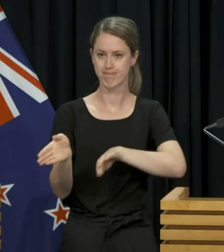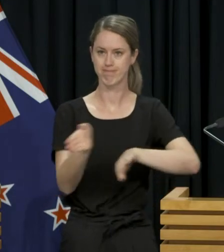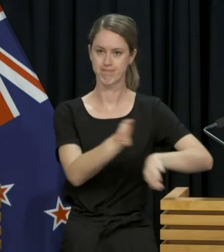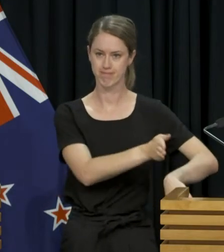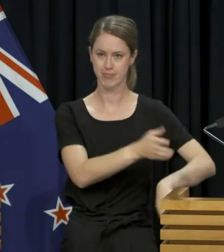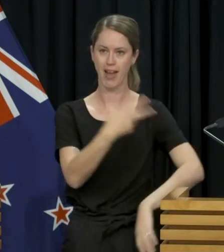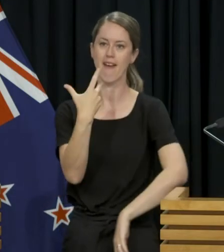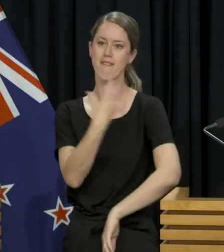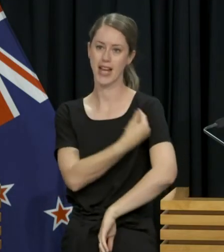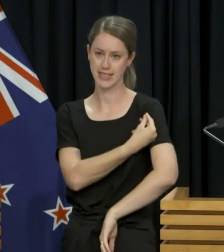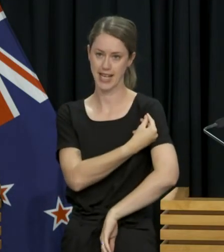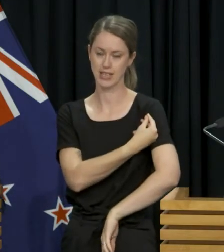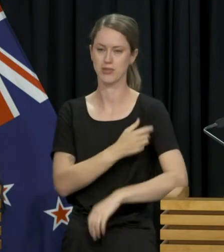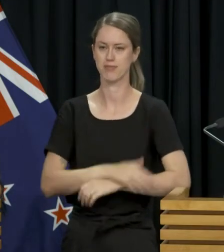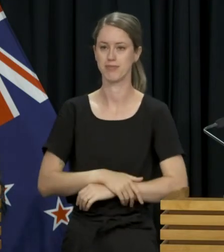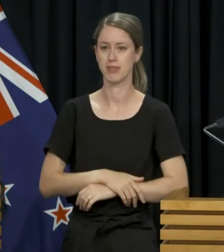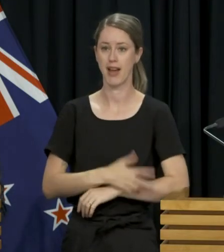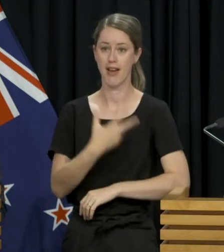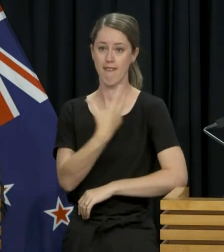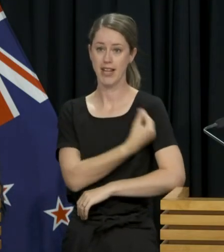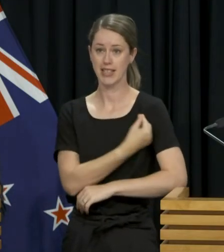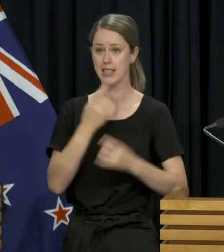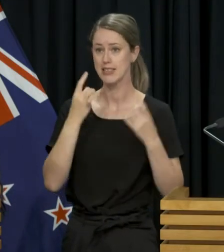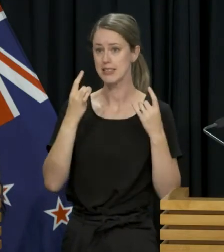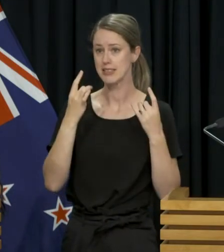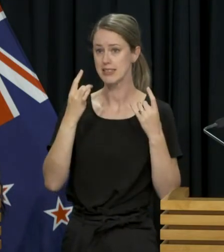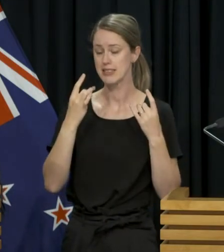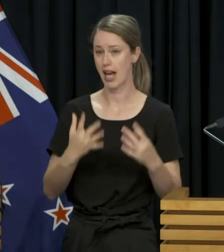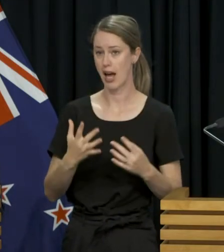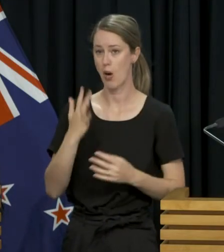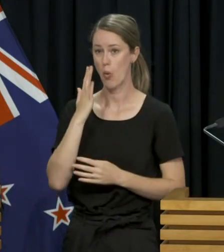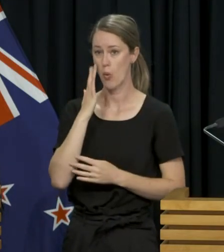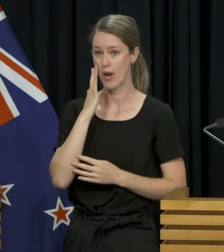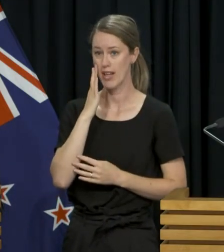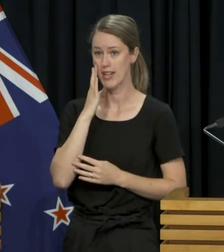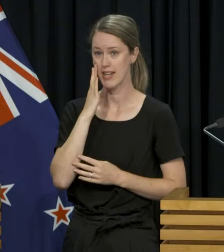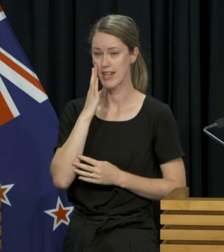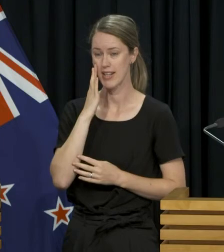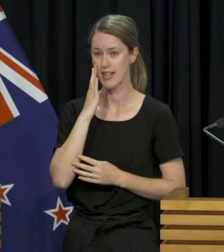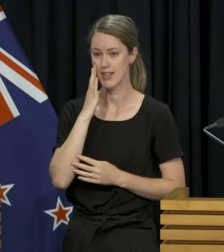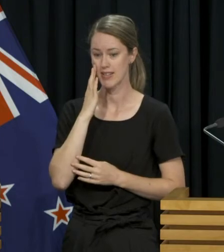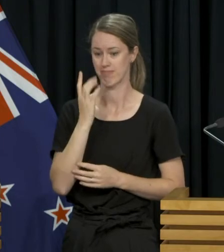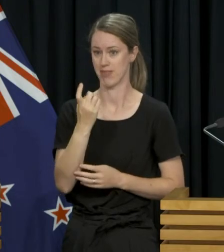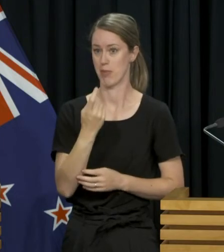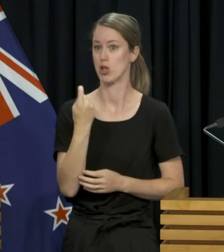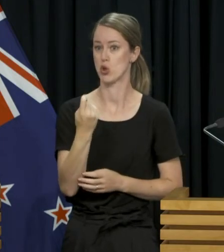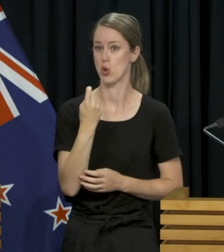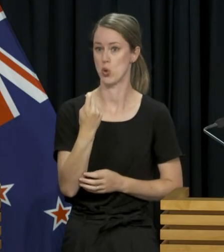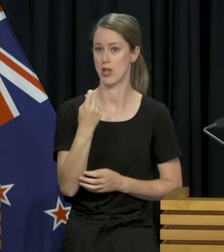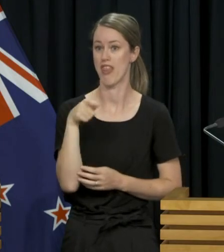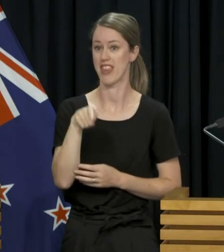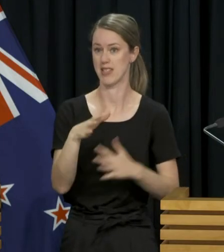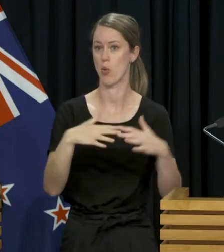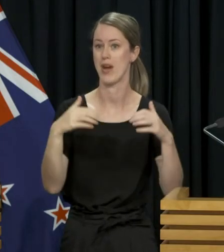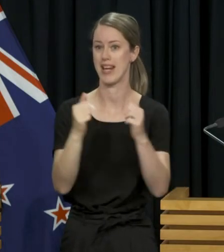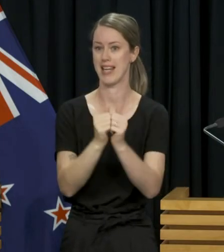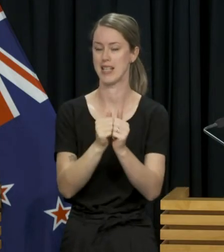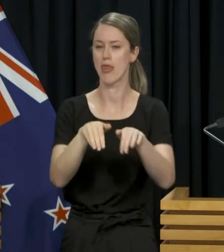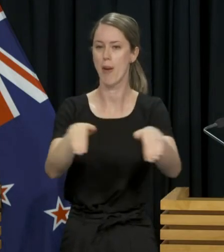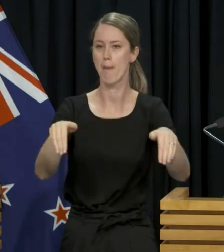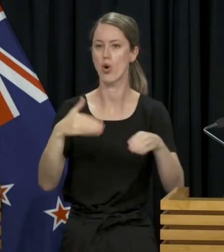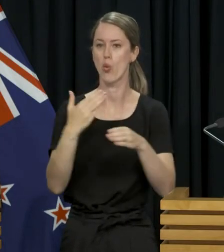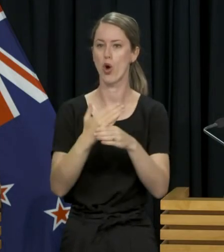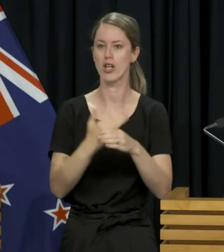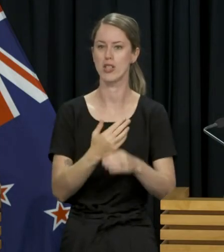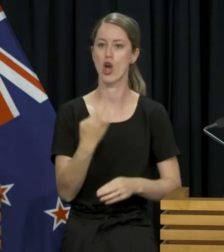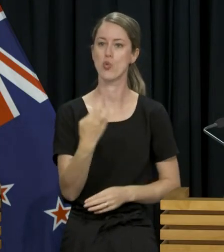program is well on track to begin the immunisation of the first of our 12,000 or so border workers this weekend. Yesterday